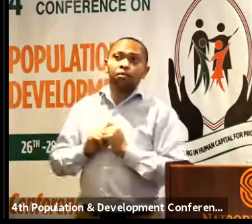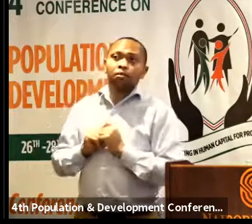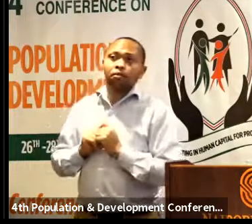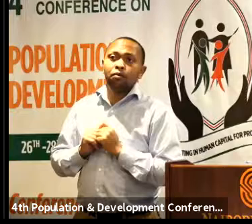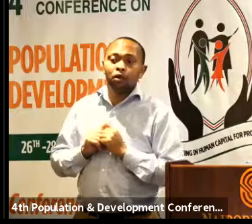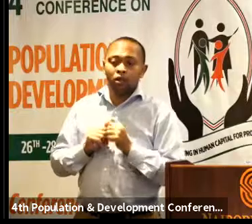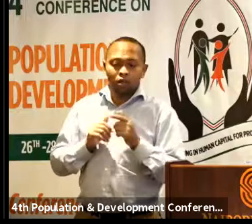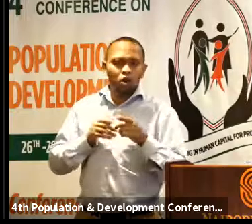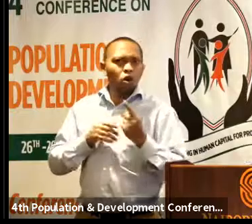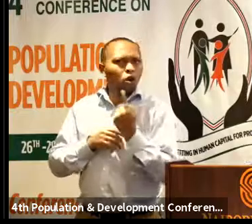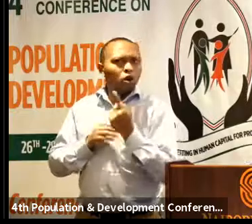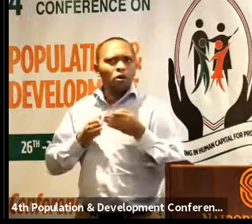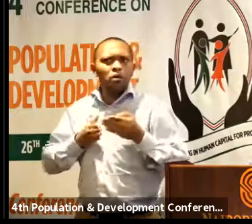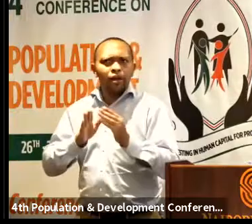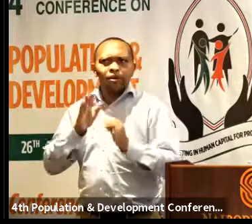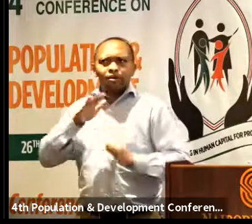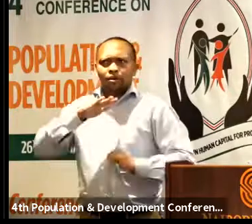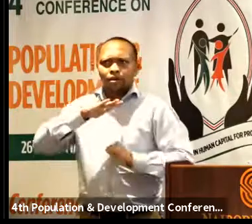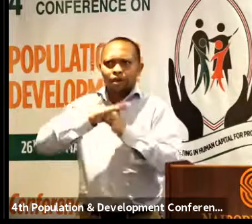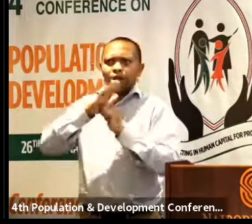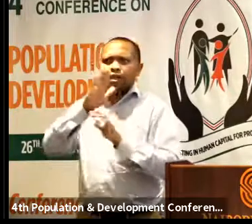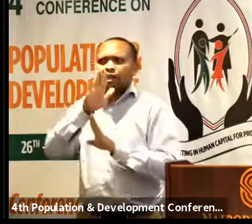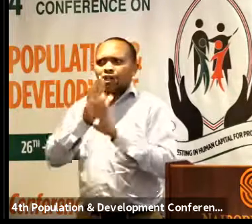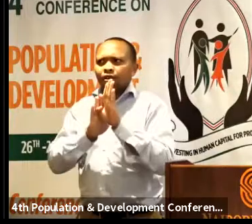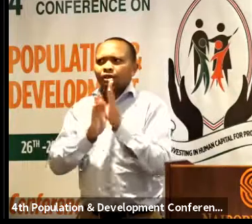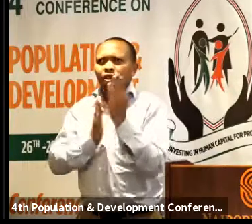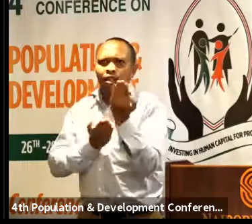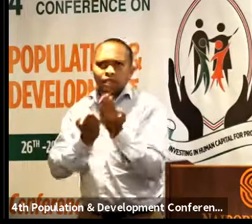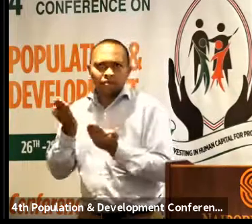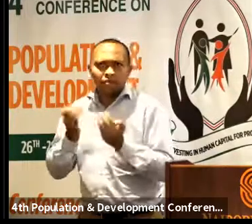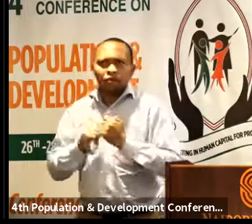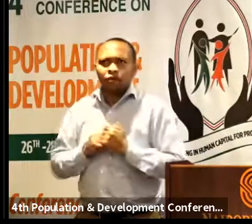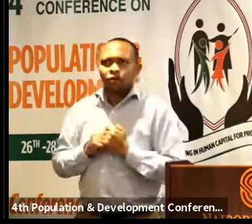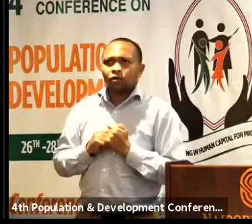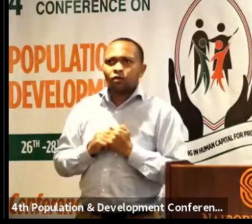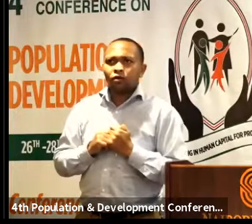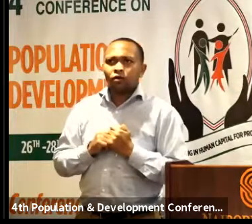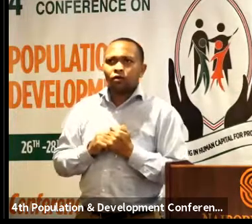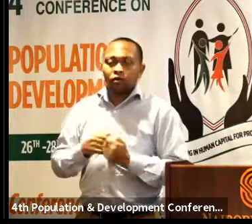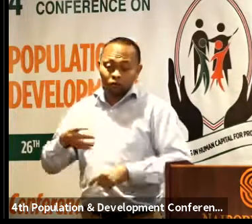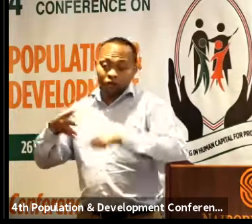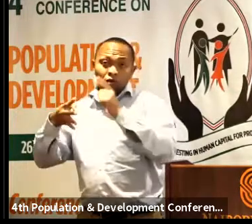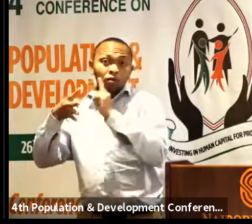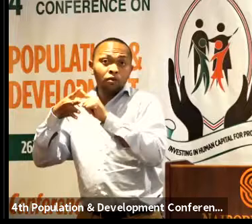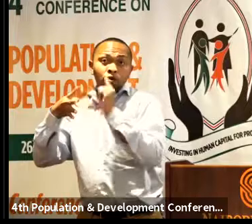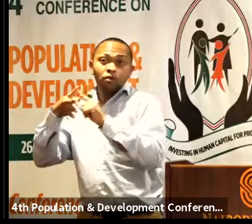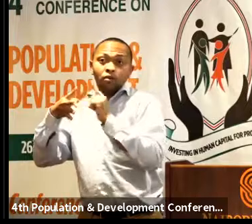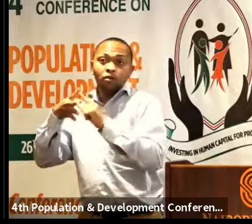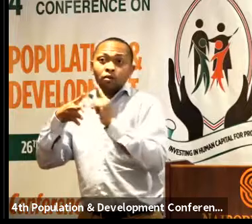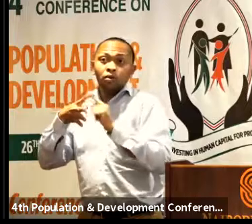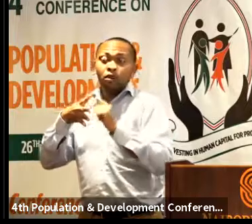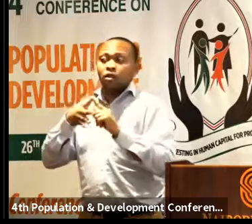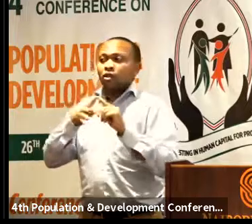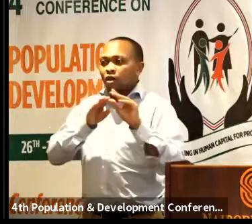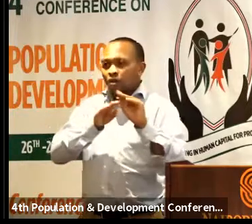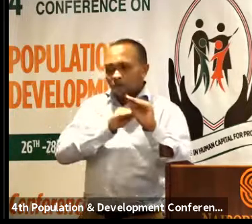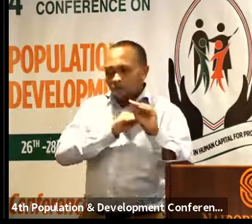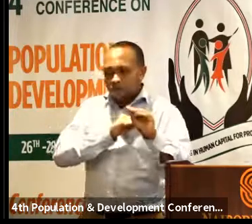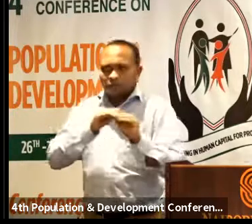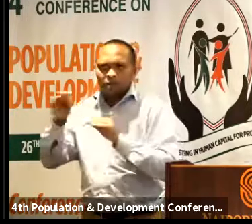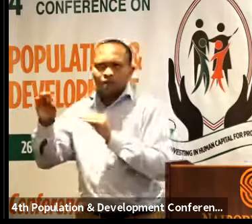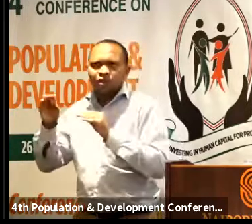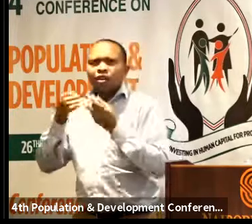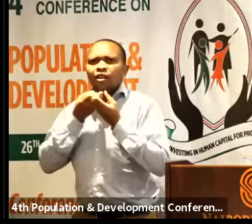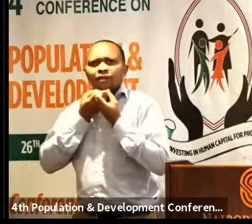only way we can enhance the delivery of services. Then the fourth item is migration data is important for